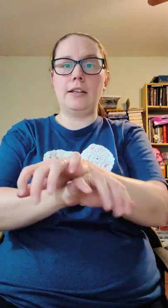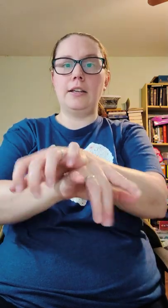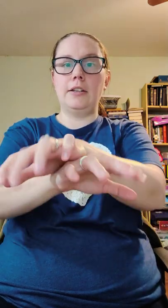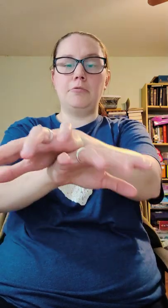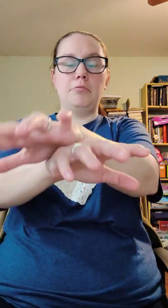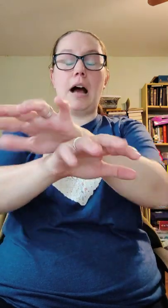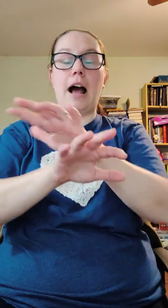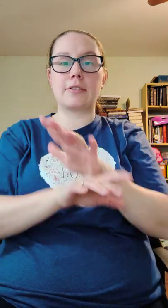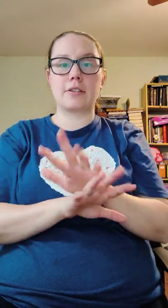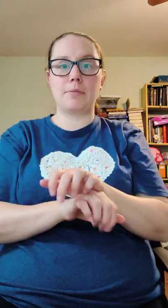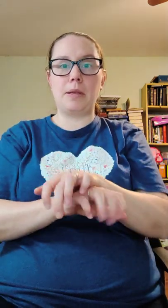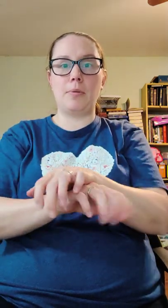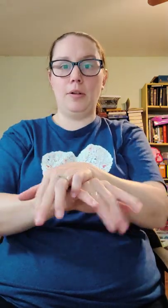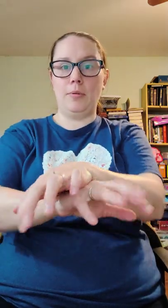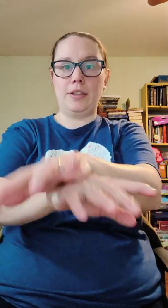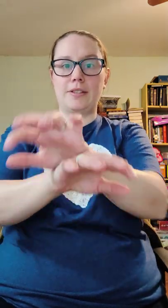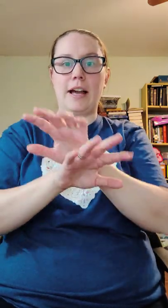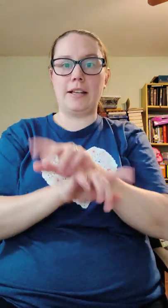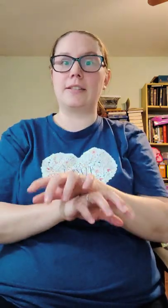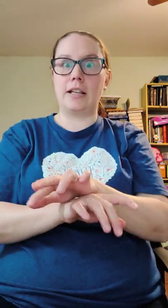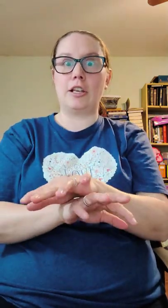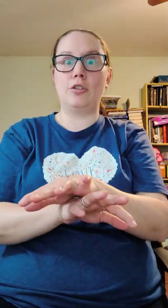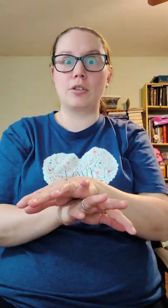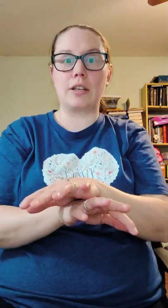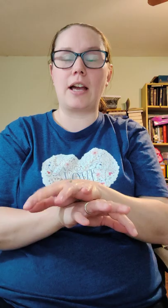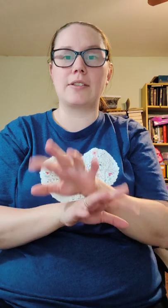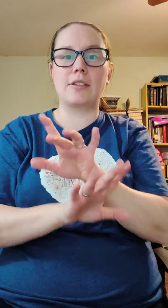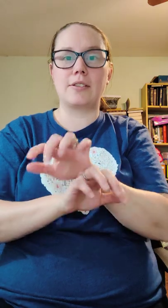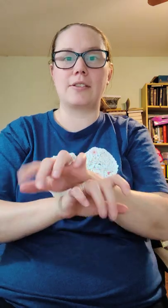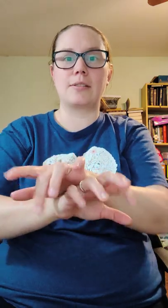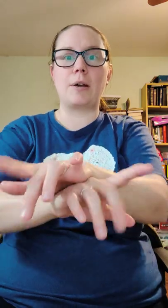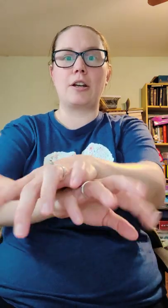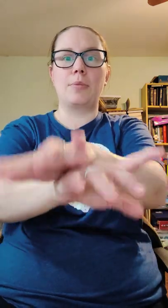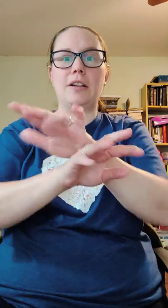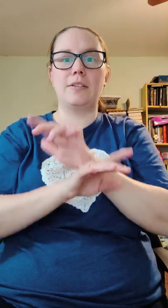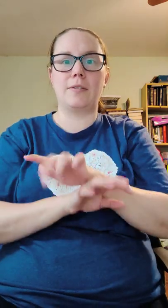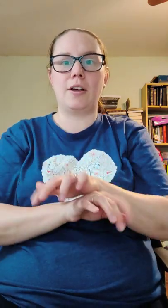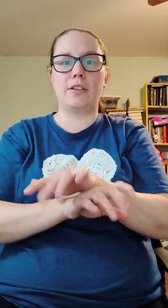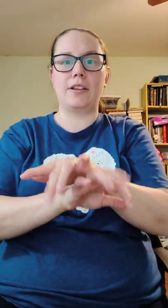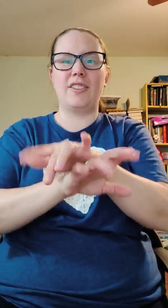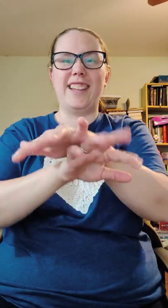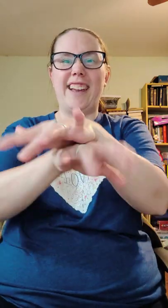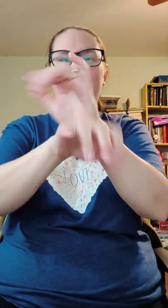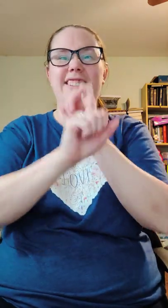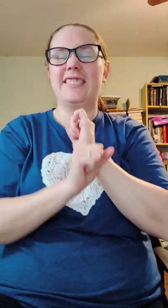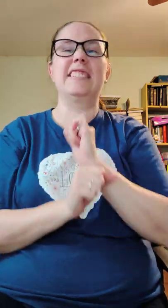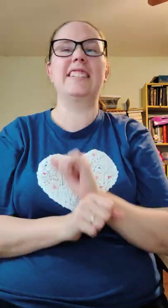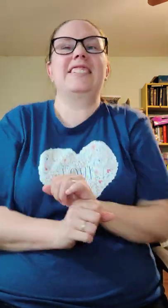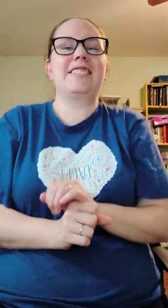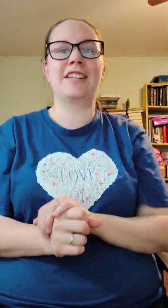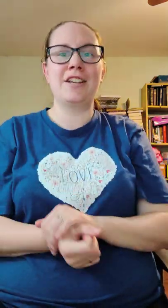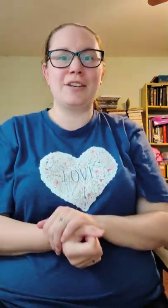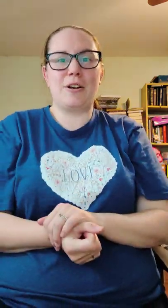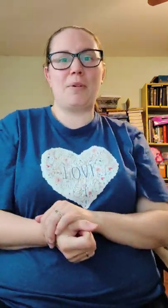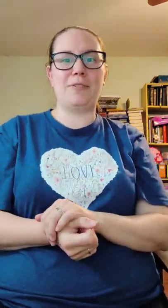ask people what this sign is and they can usually guess that this is a spider because of all the little legs. You can almost